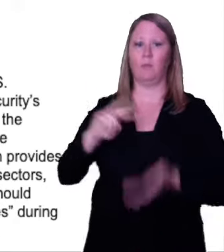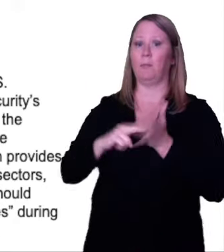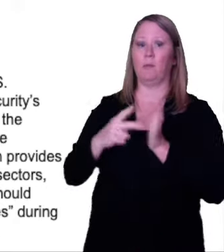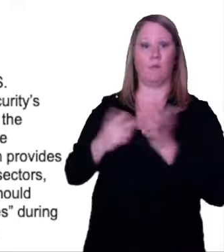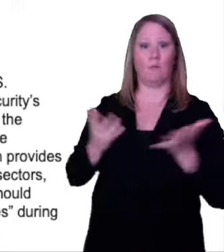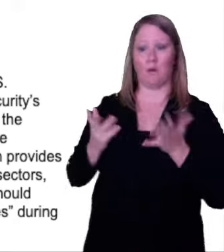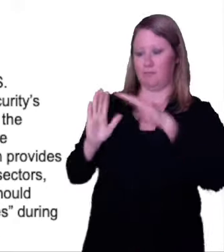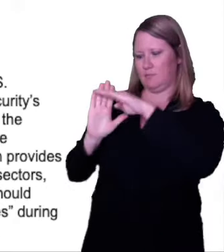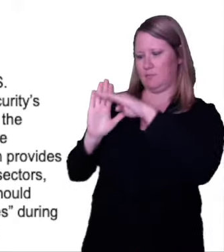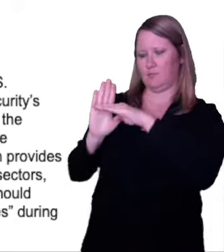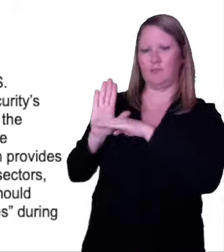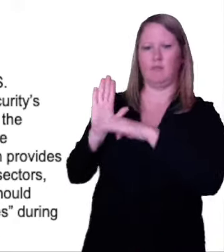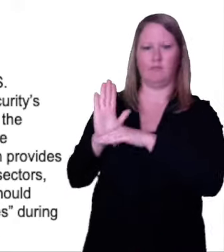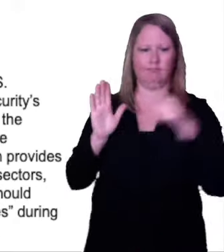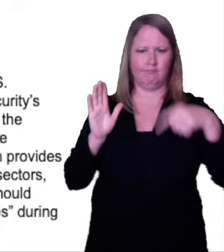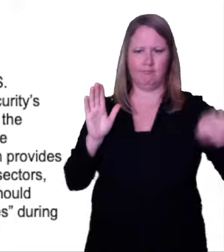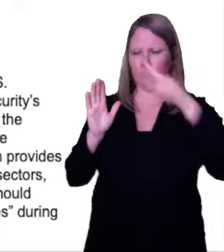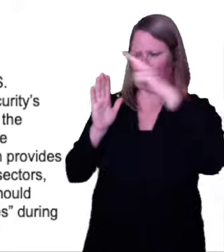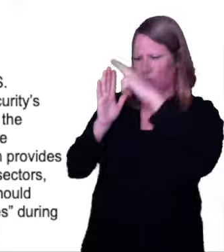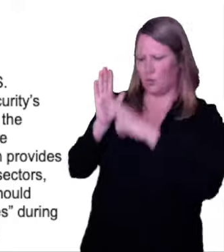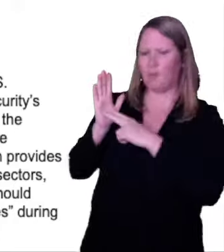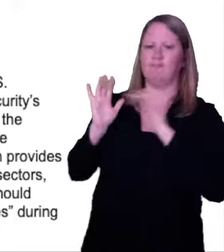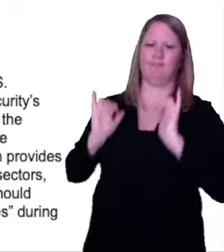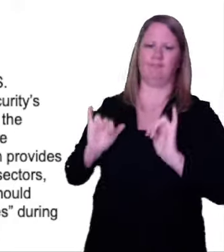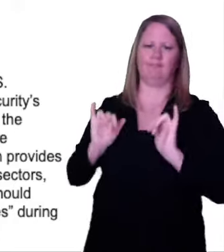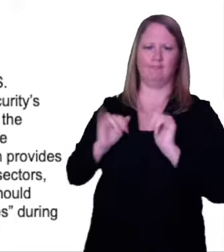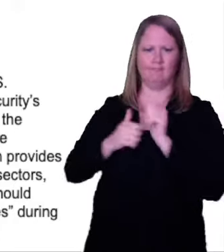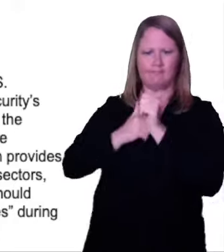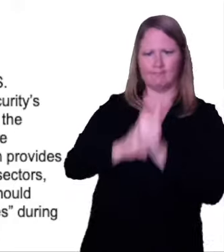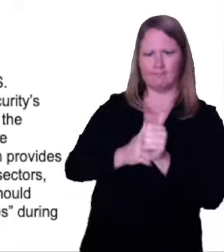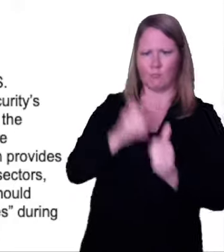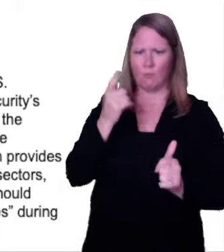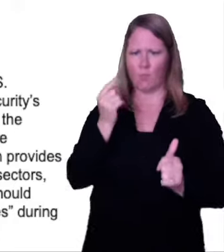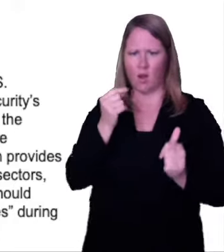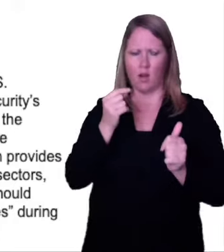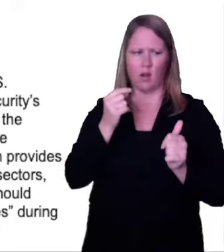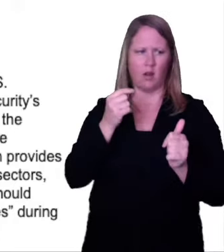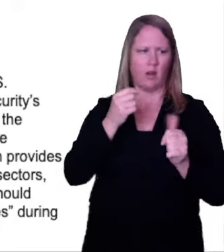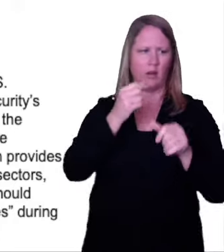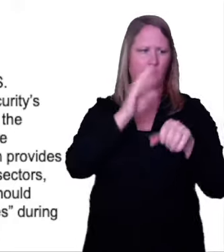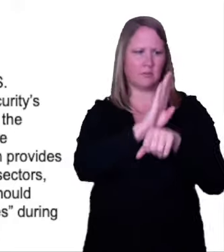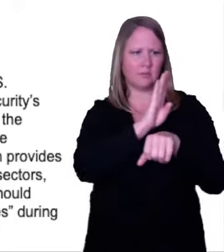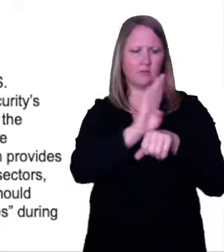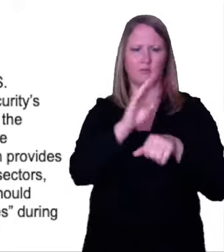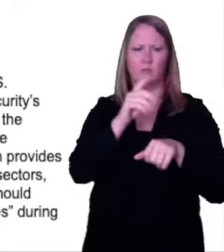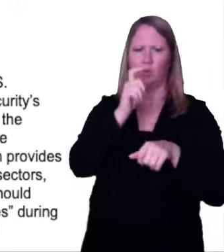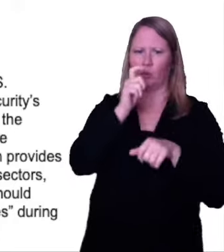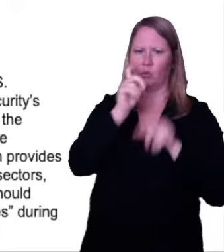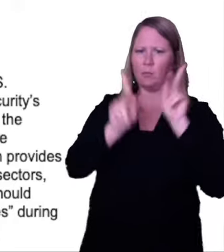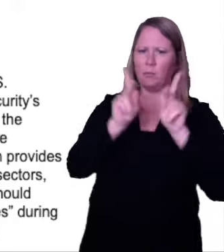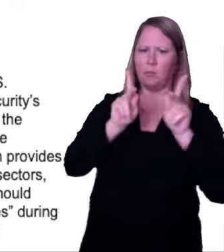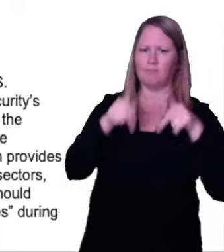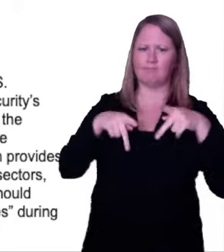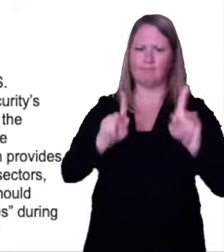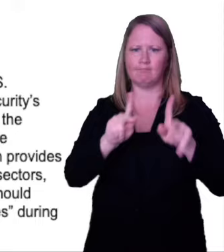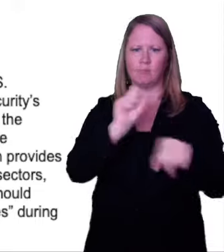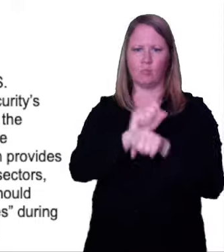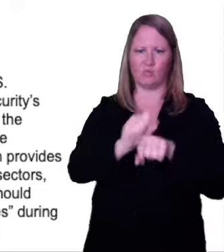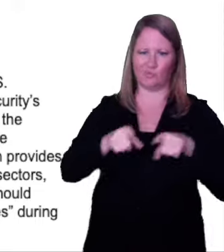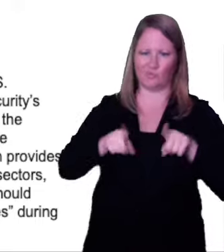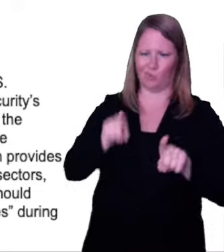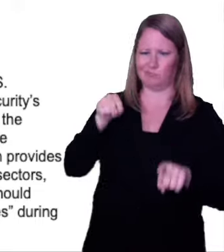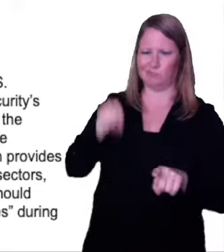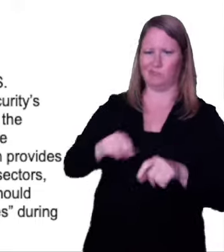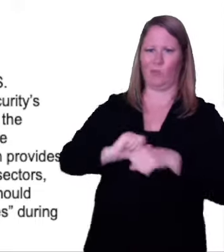of critical infrastructure sectors, workers, and functions that should continue as essential services during